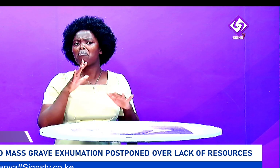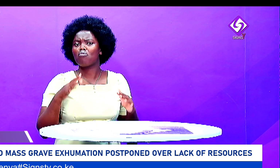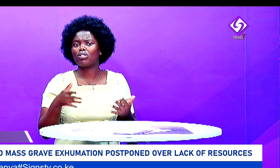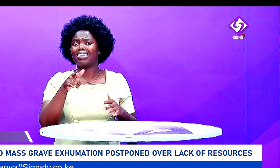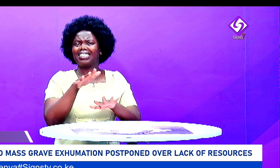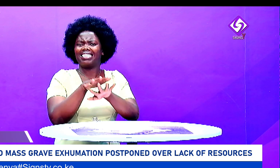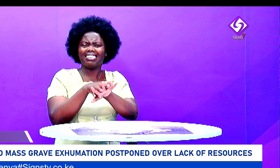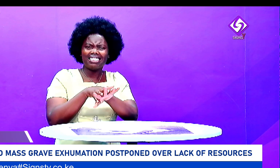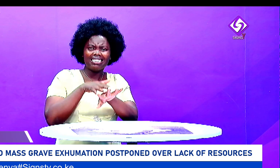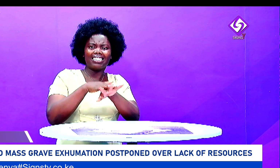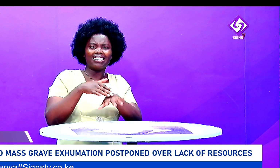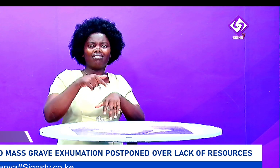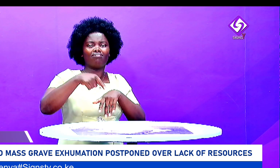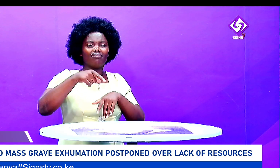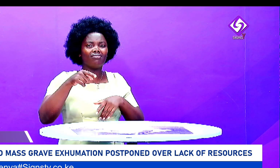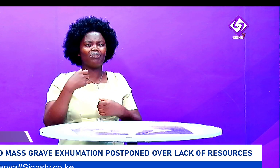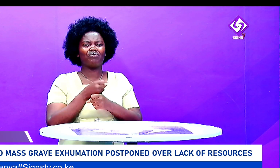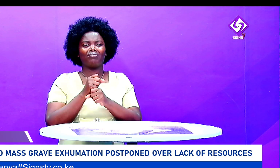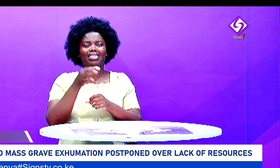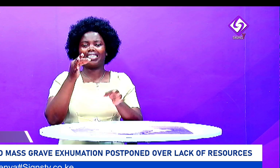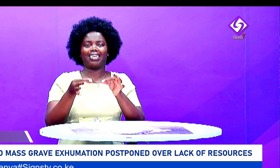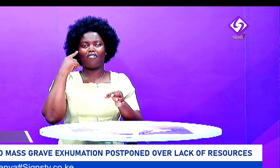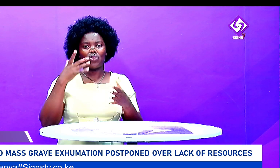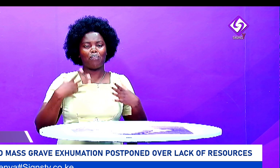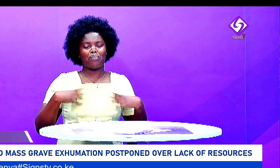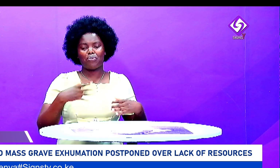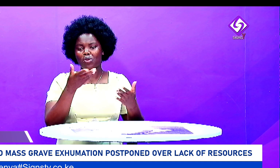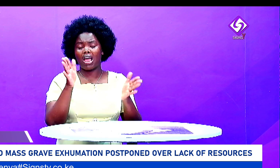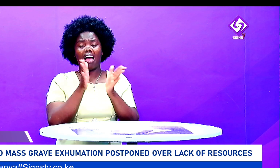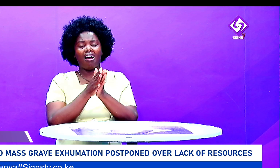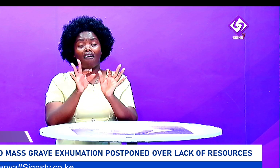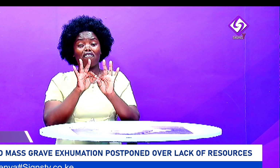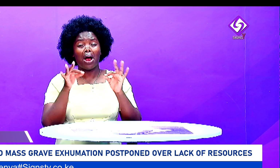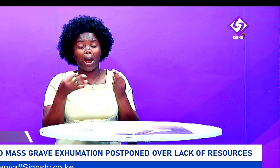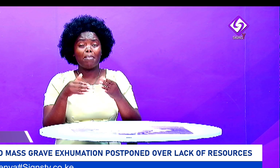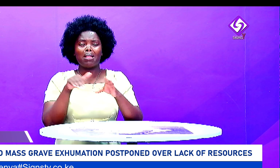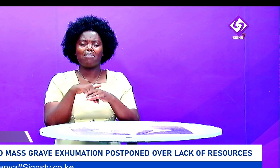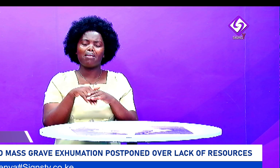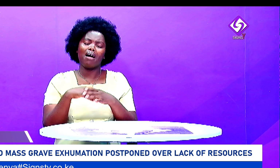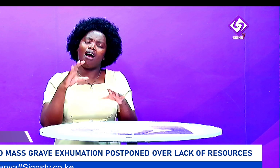Activists say that the slow pace undermines justice for the victims and for their families.